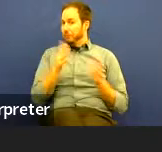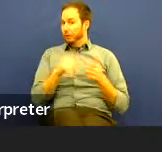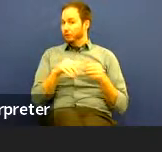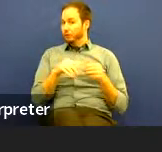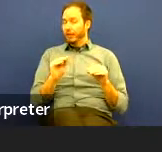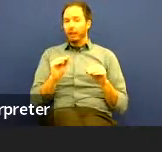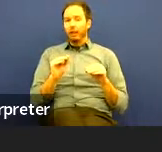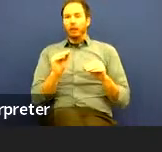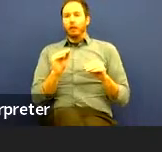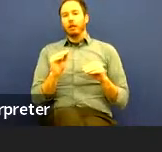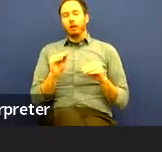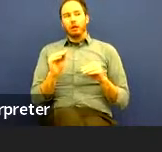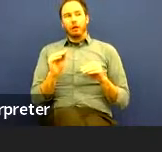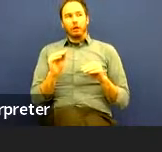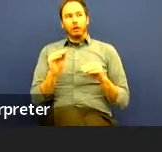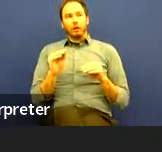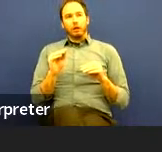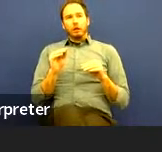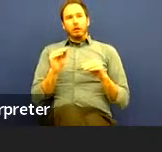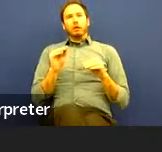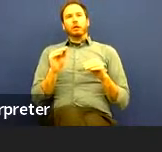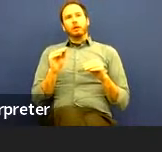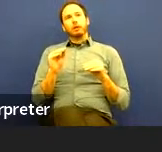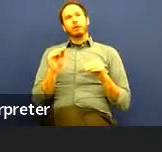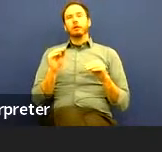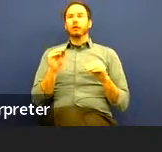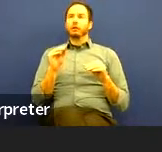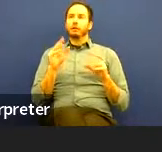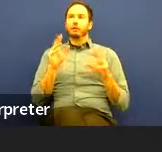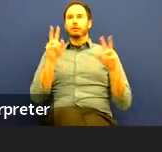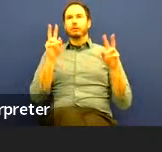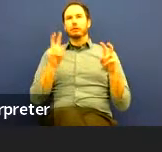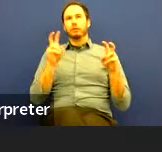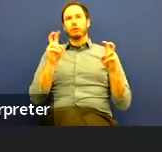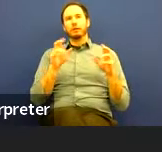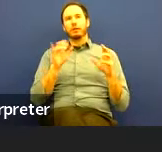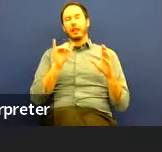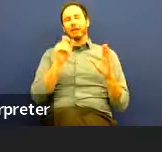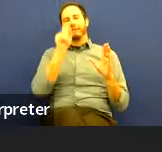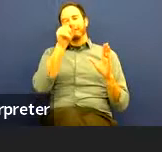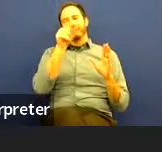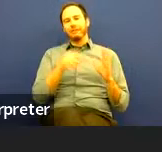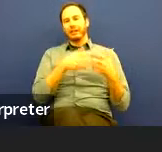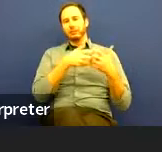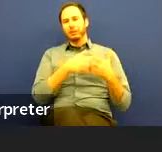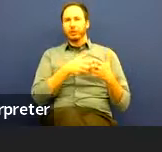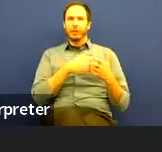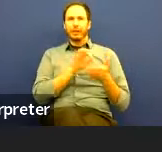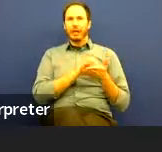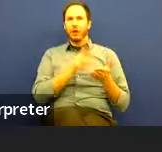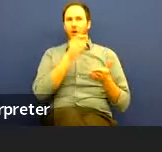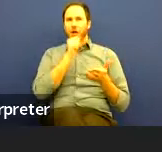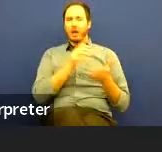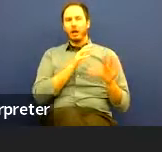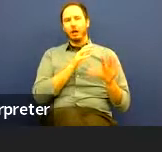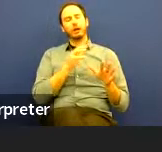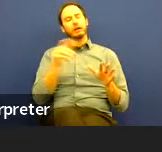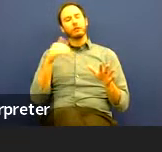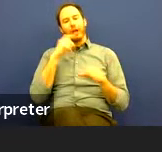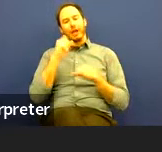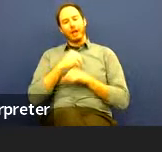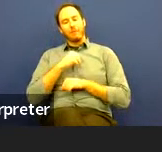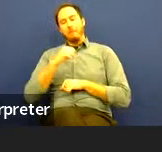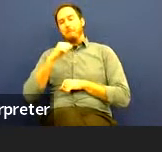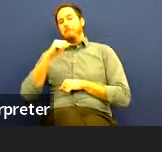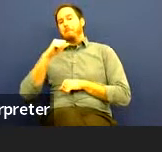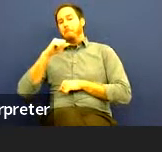I don't think essentially what I'll call the equivalent of vending machine stuff counts, but you know, if you're gonna prepare food, if you're gonna have a bar and make